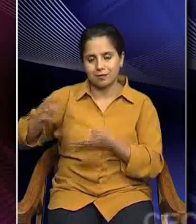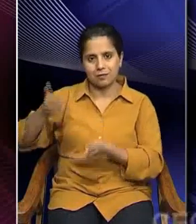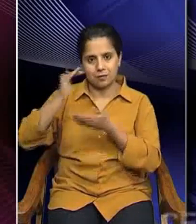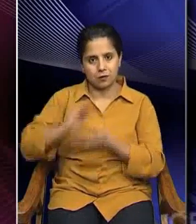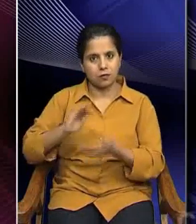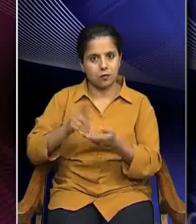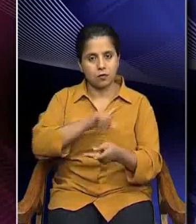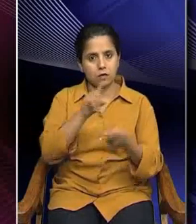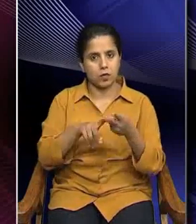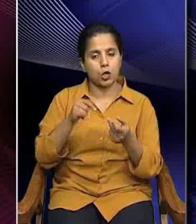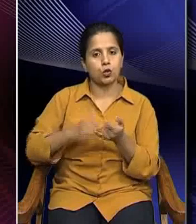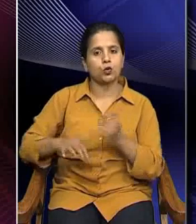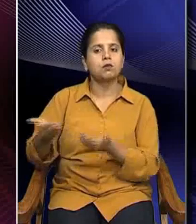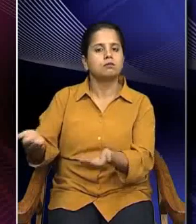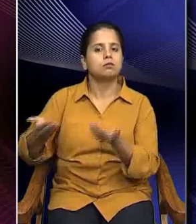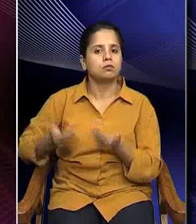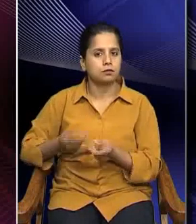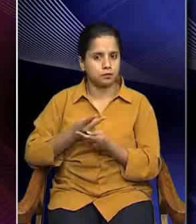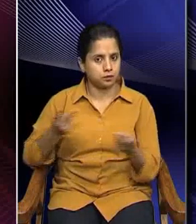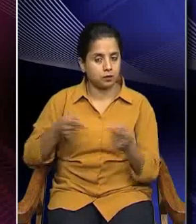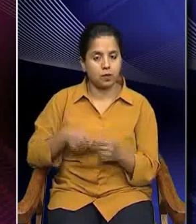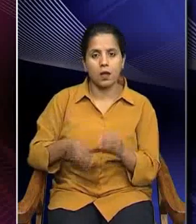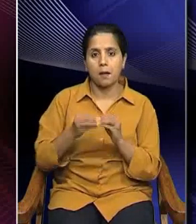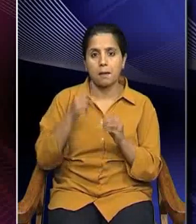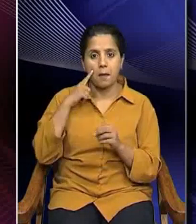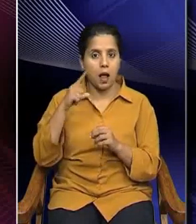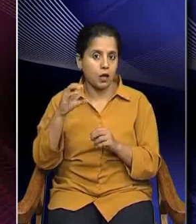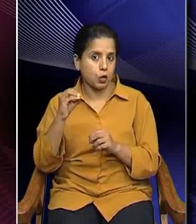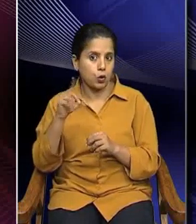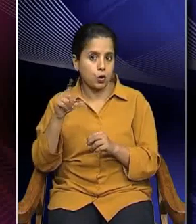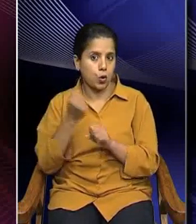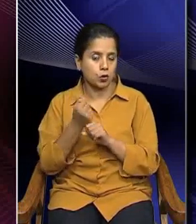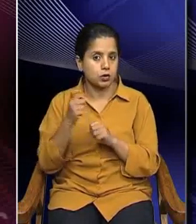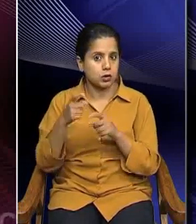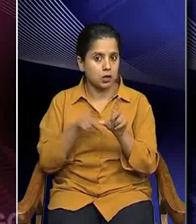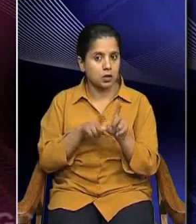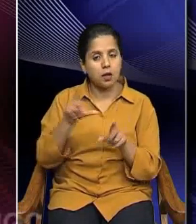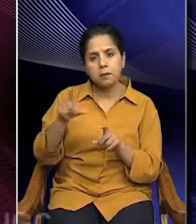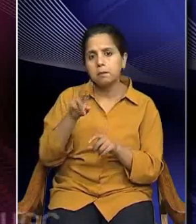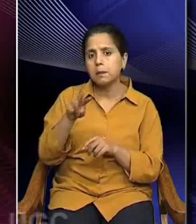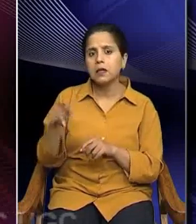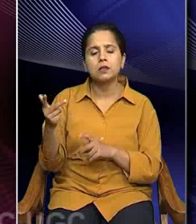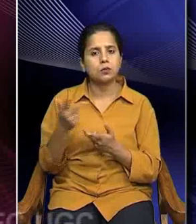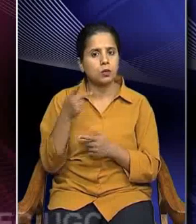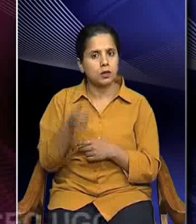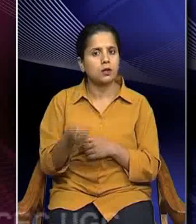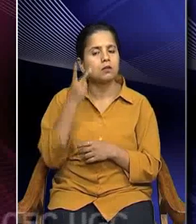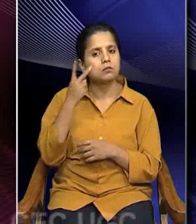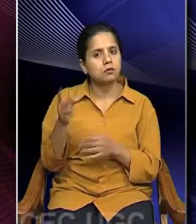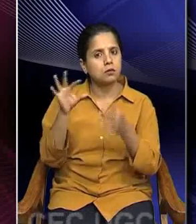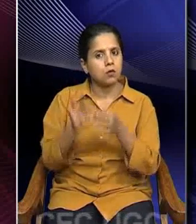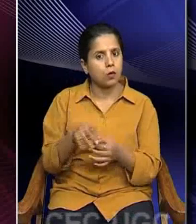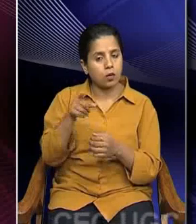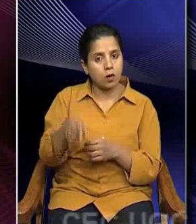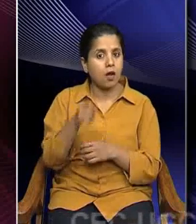the social component. If you look at the biological component of human fertility, is basically concerned with the